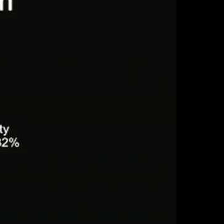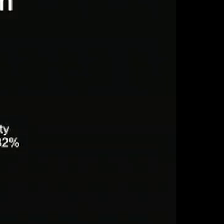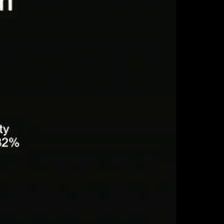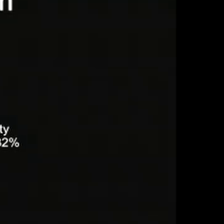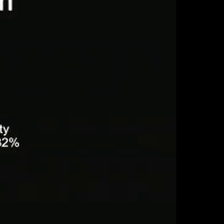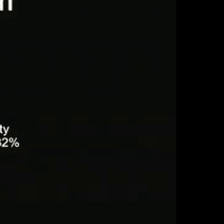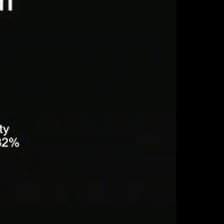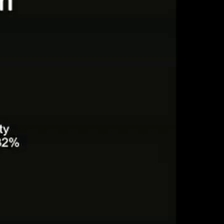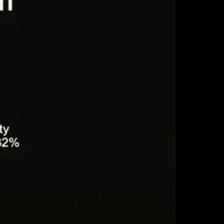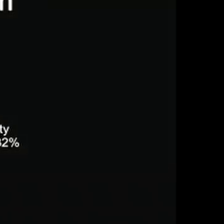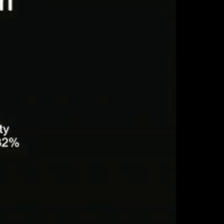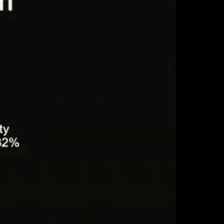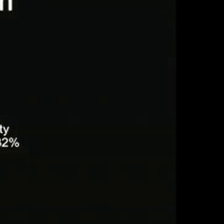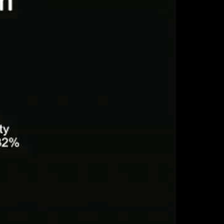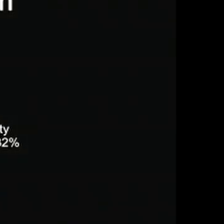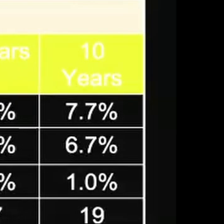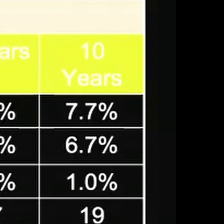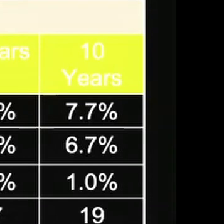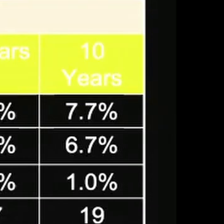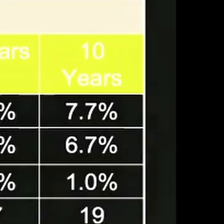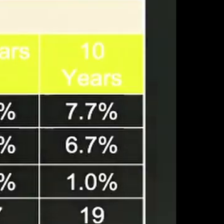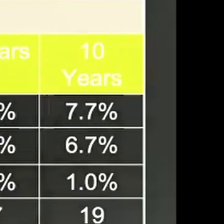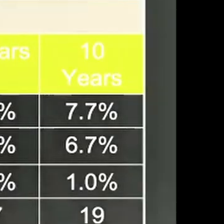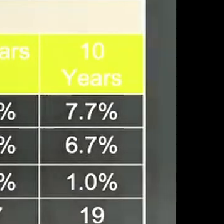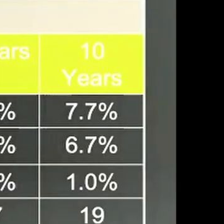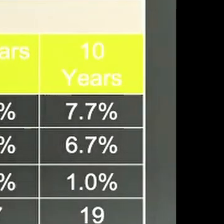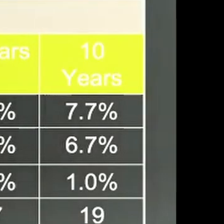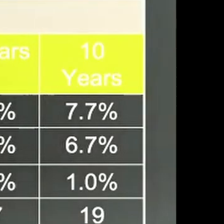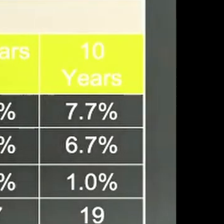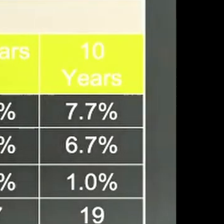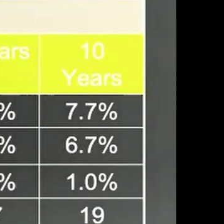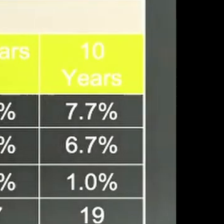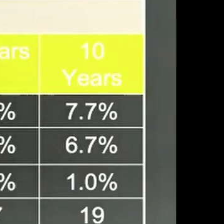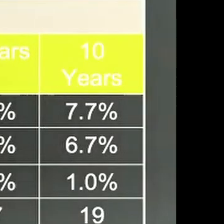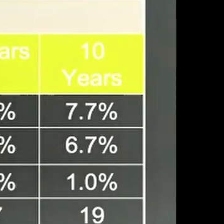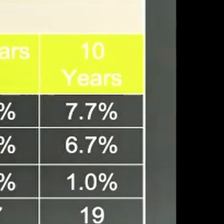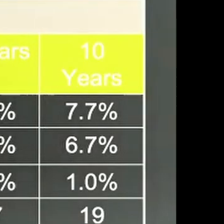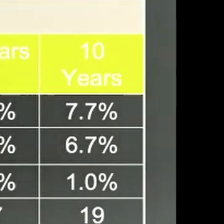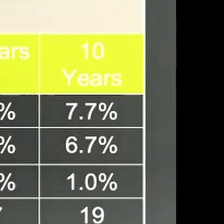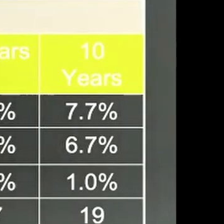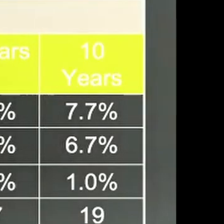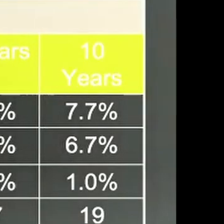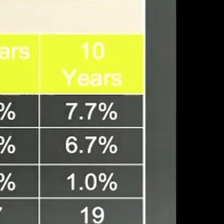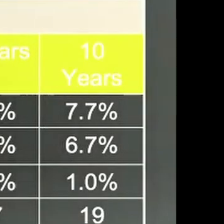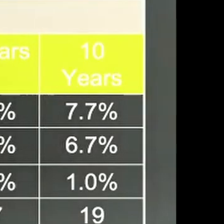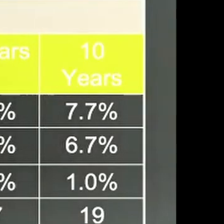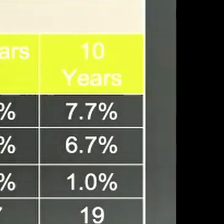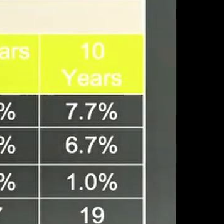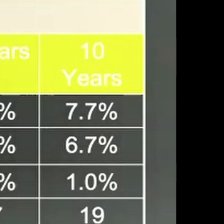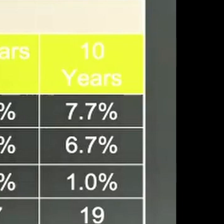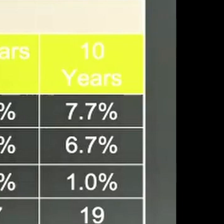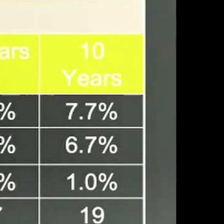on the next slide. Although the return on the portfolio for the year was -8% because of the falls in the stock